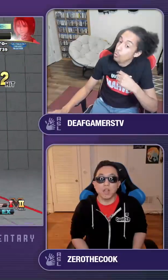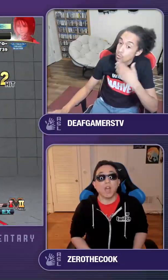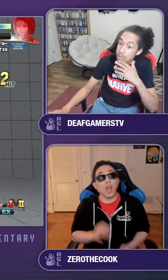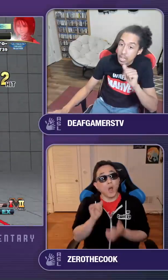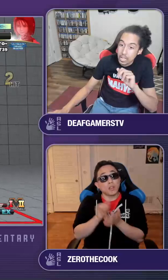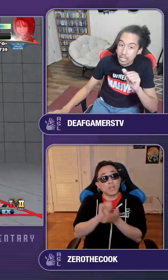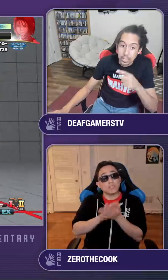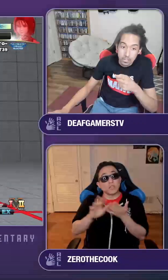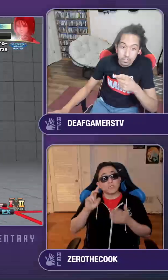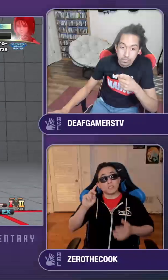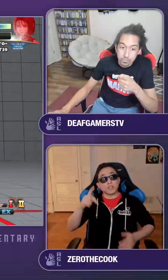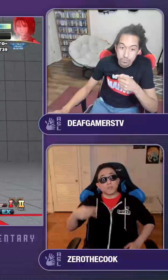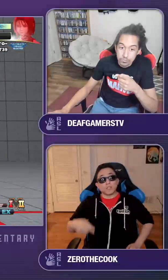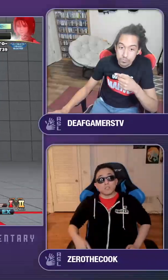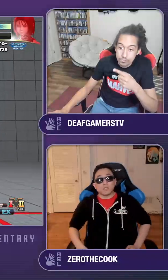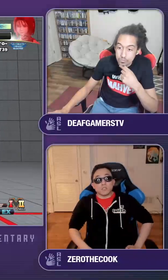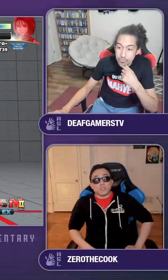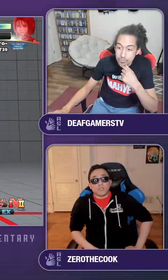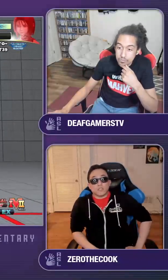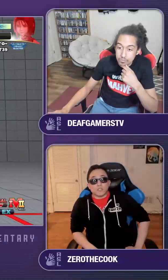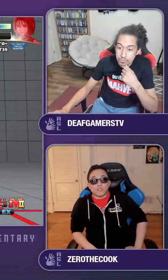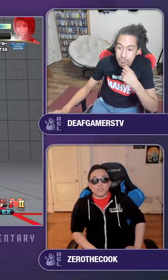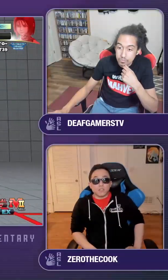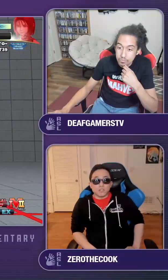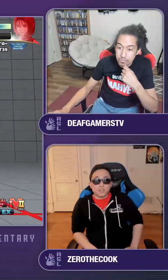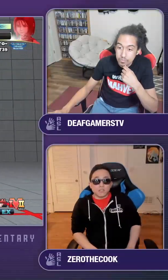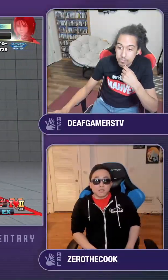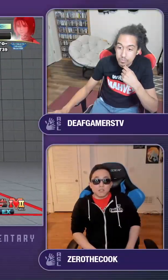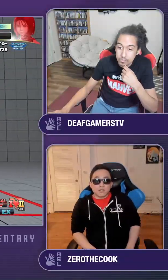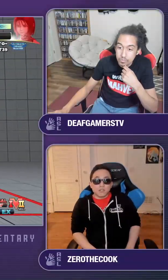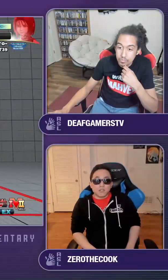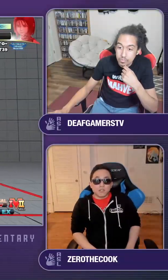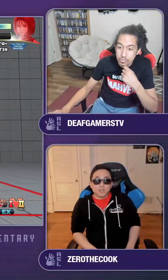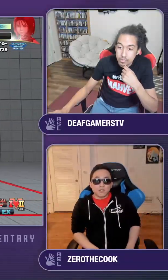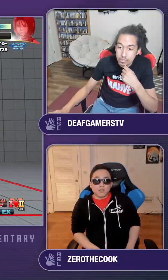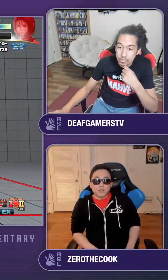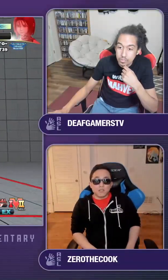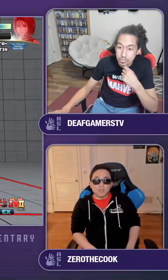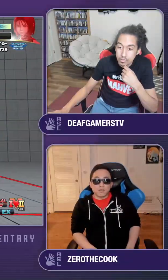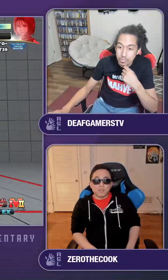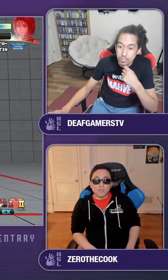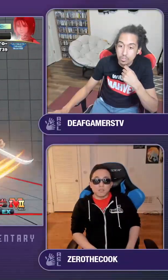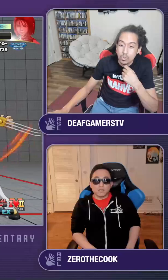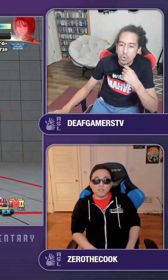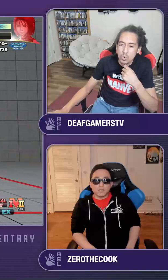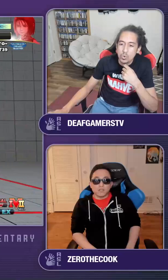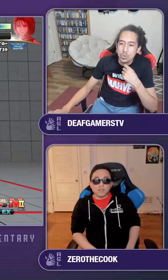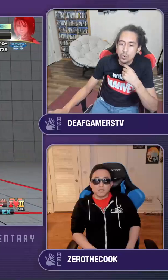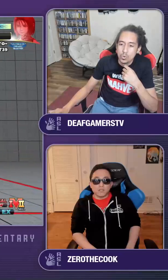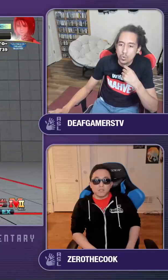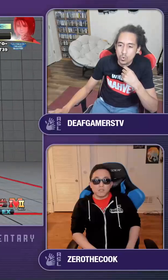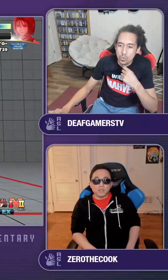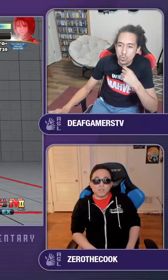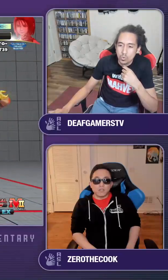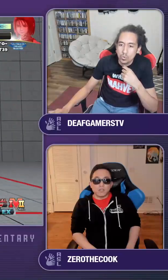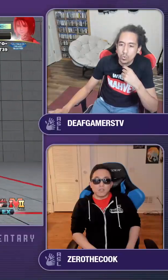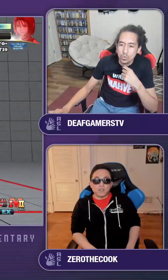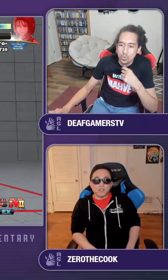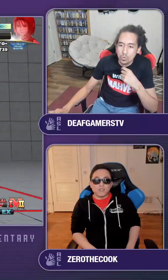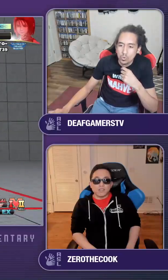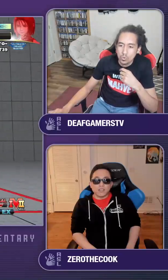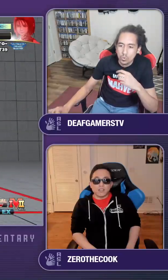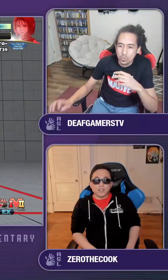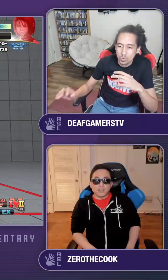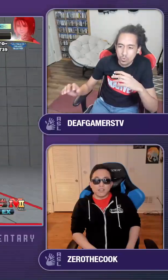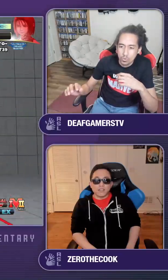Vega's normals. Nice There you 3P on the Barcelona. yeah. Need to see a